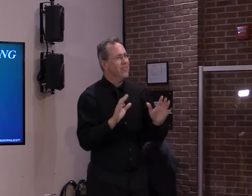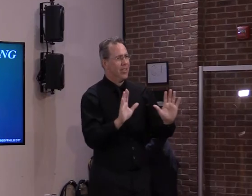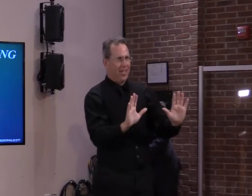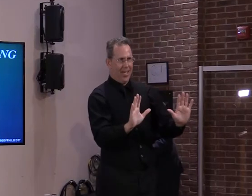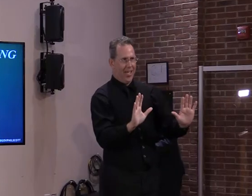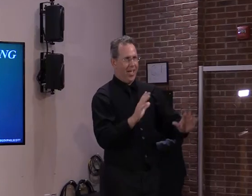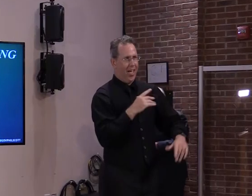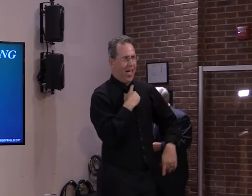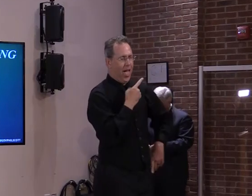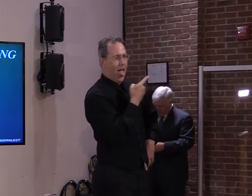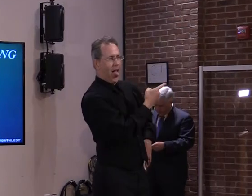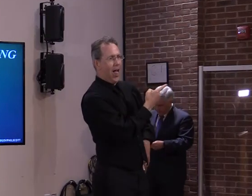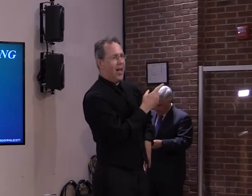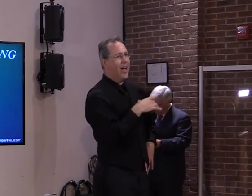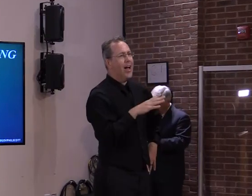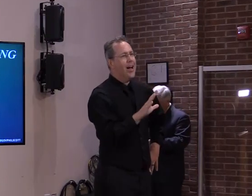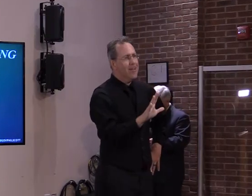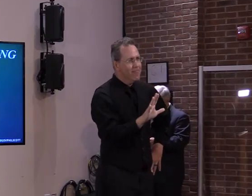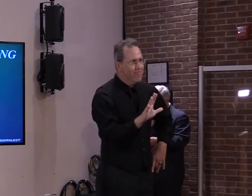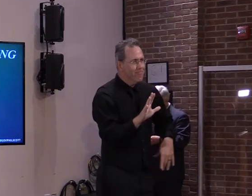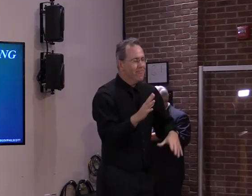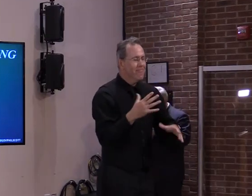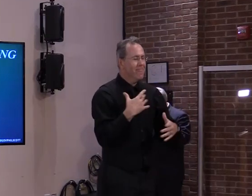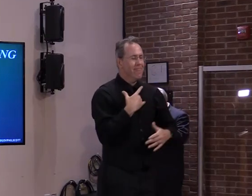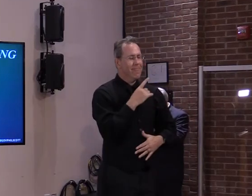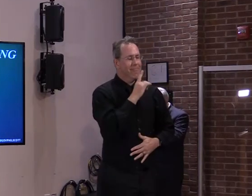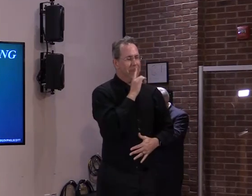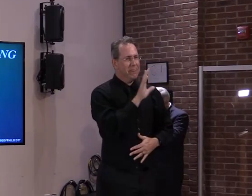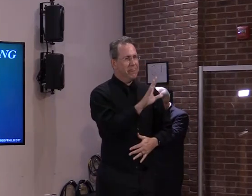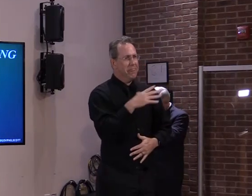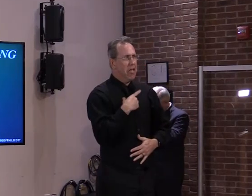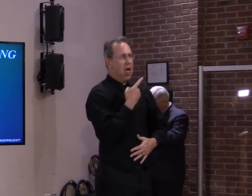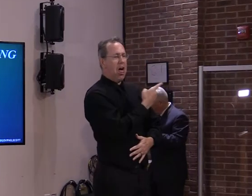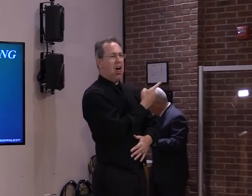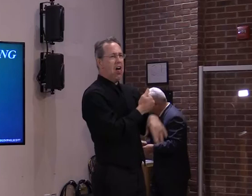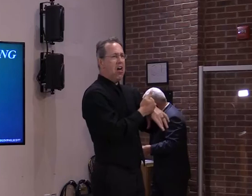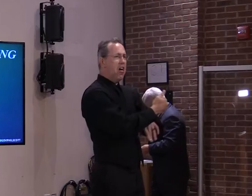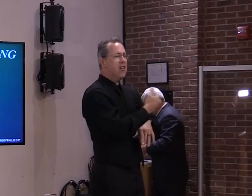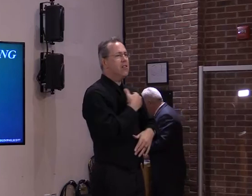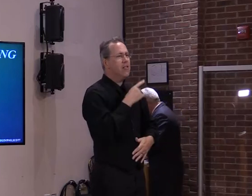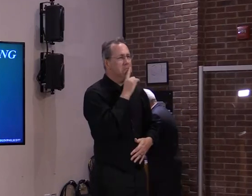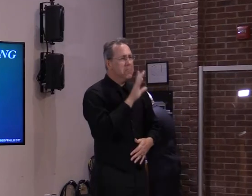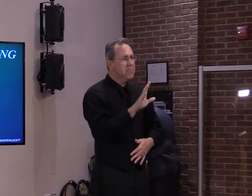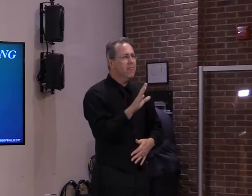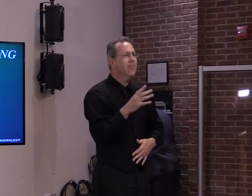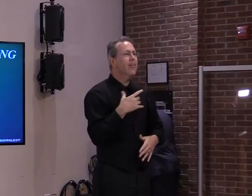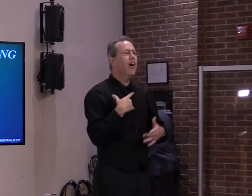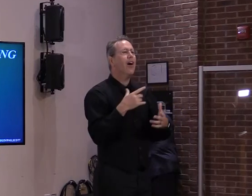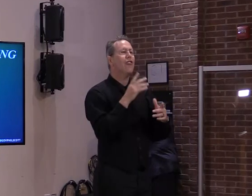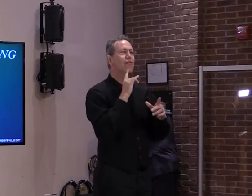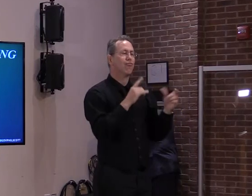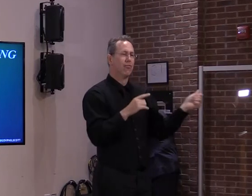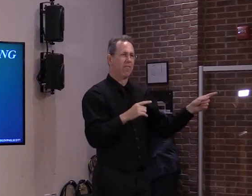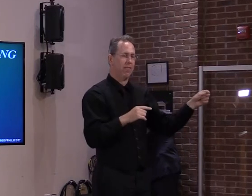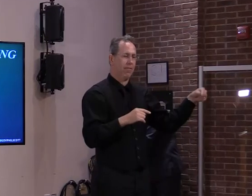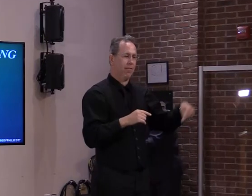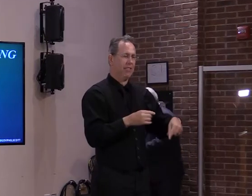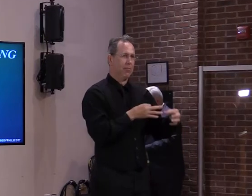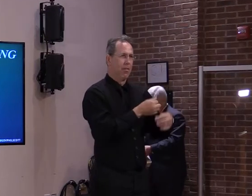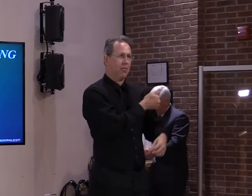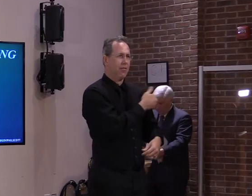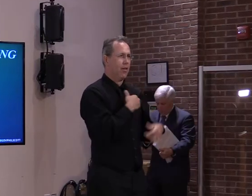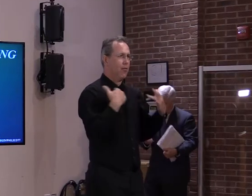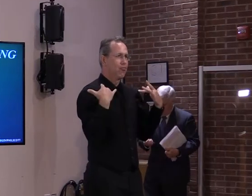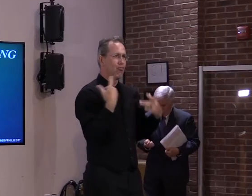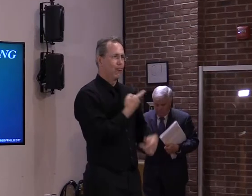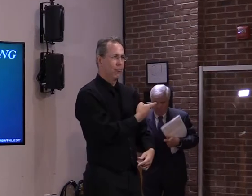I would advocate that they come in. They did, I think, during the end of the session, there were some senators